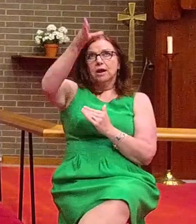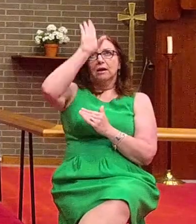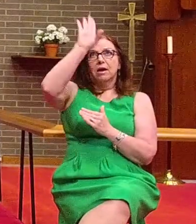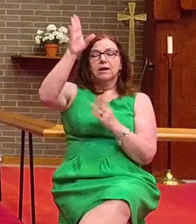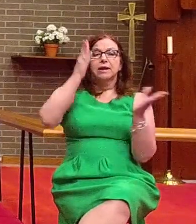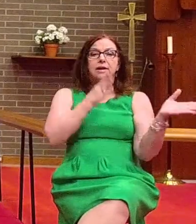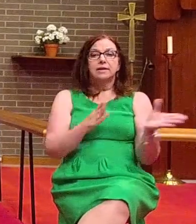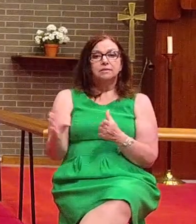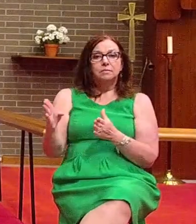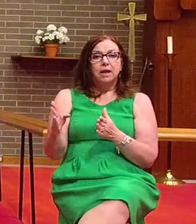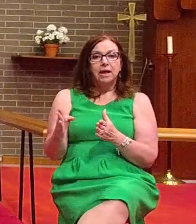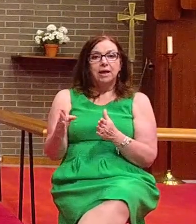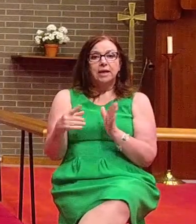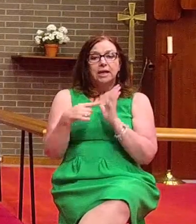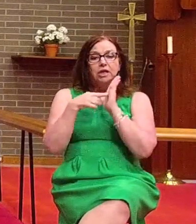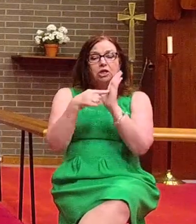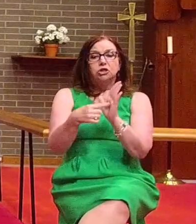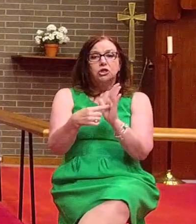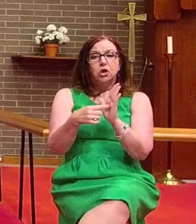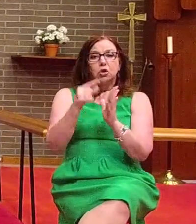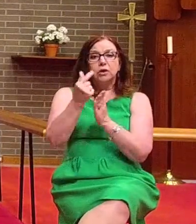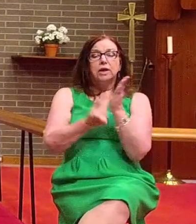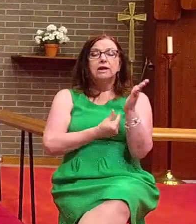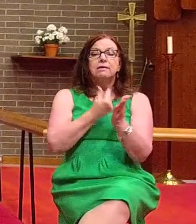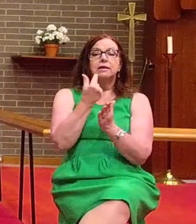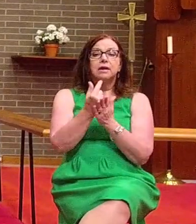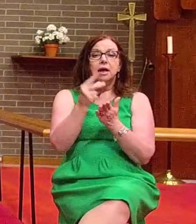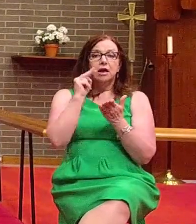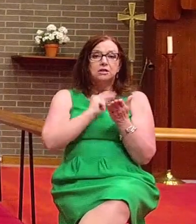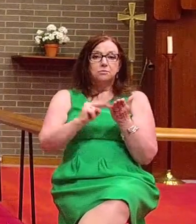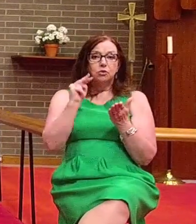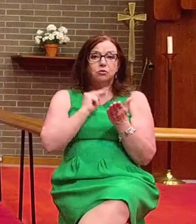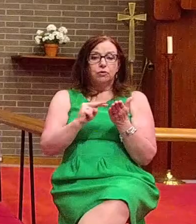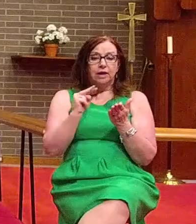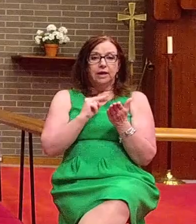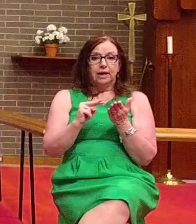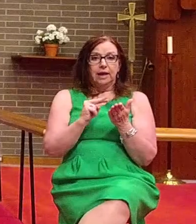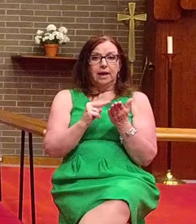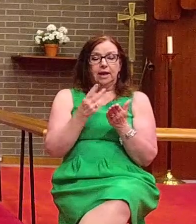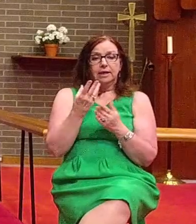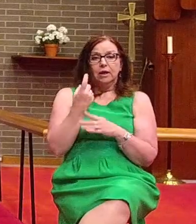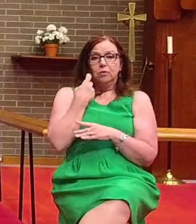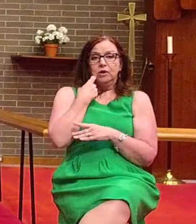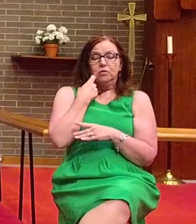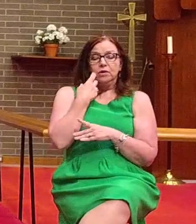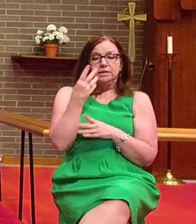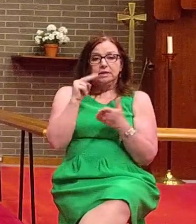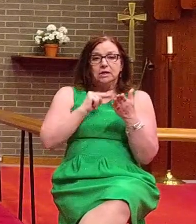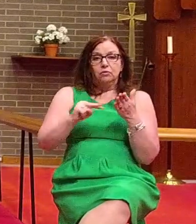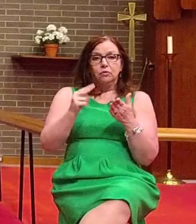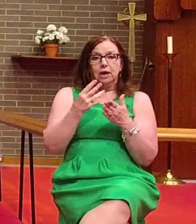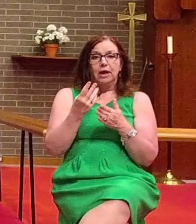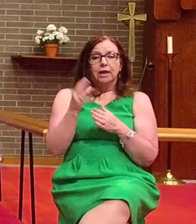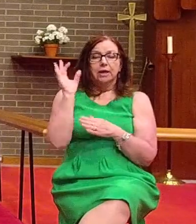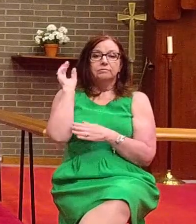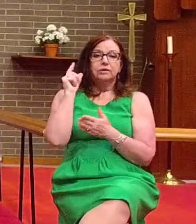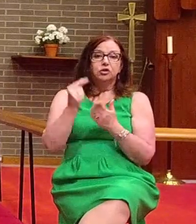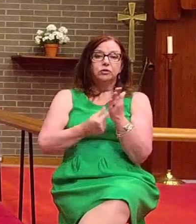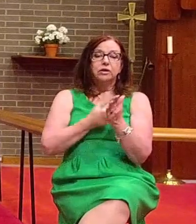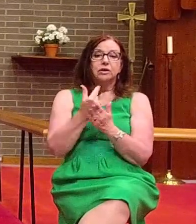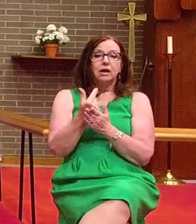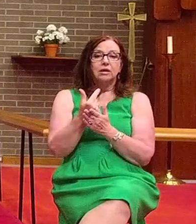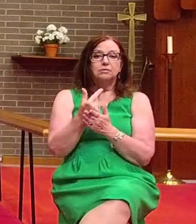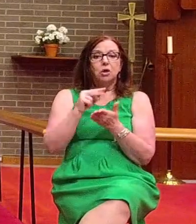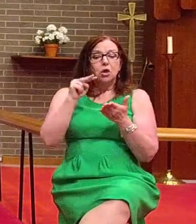plan is outlined in the gospel reading that we read a few minutes ago. Follow with me.